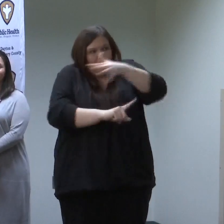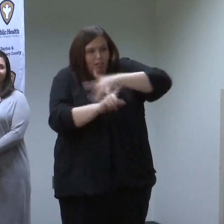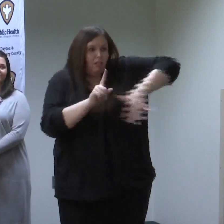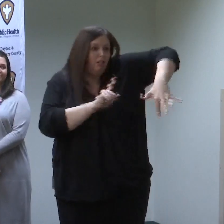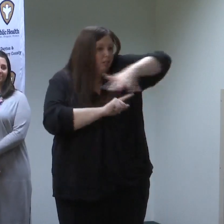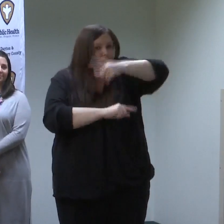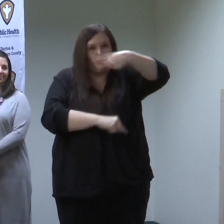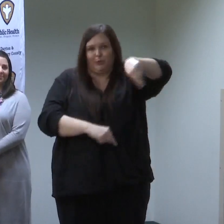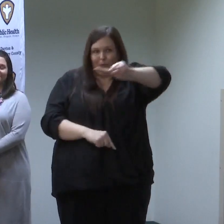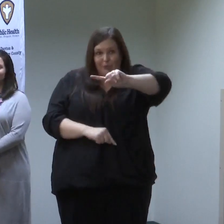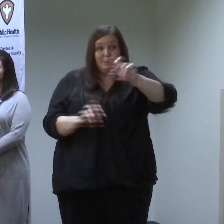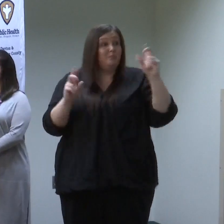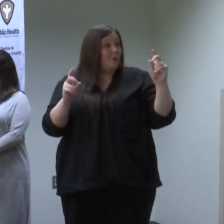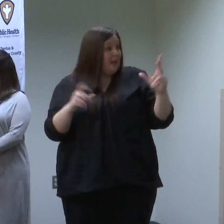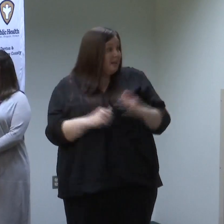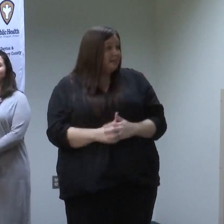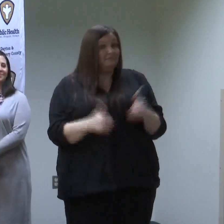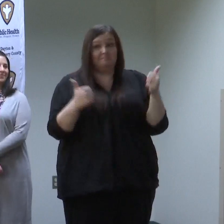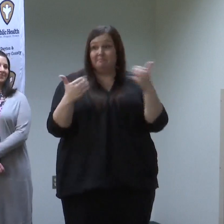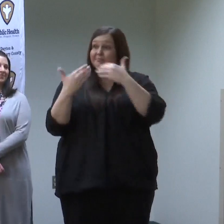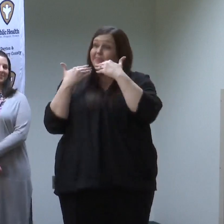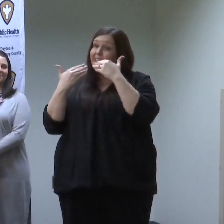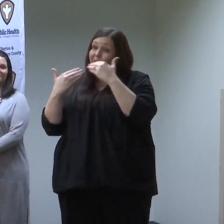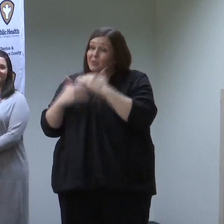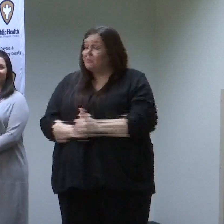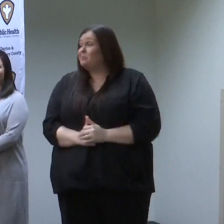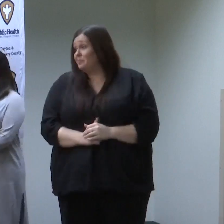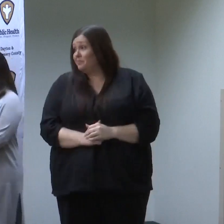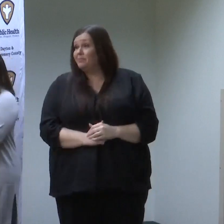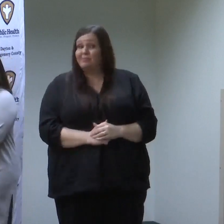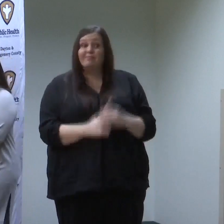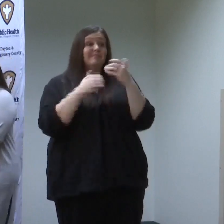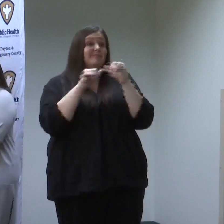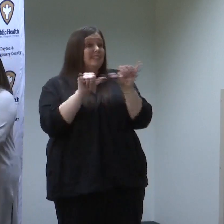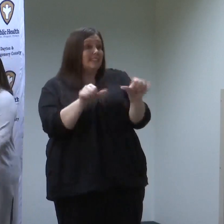You good? All right. Stay safe. Okay, thank you.